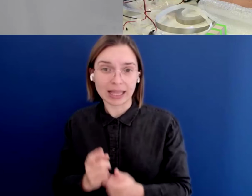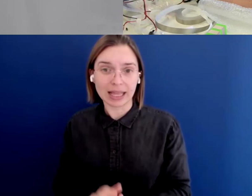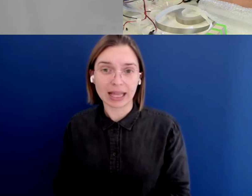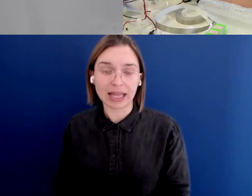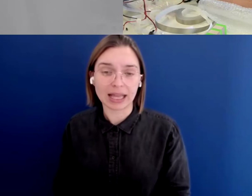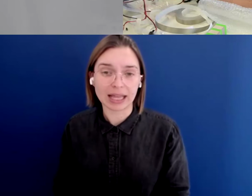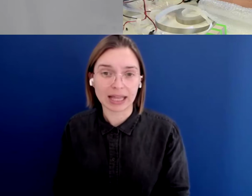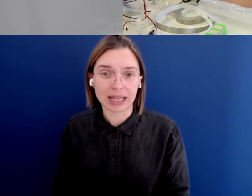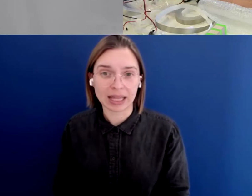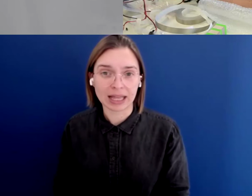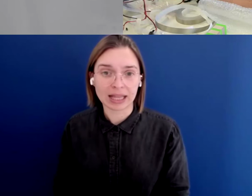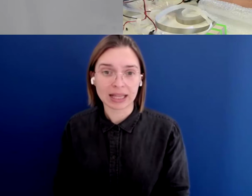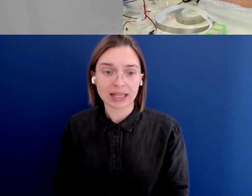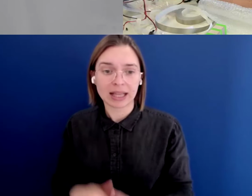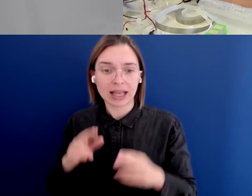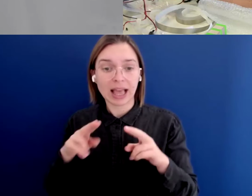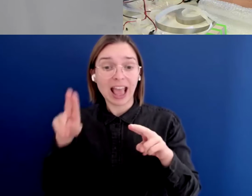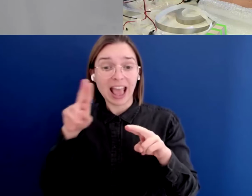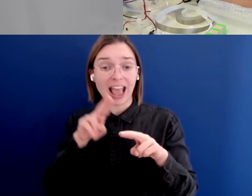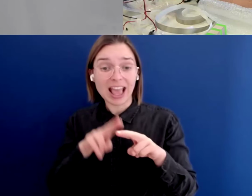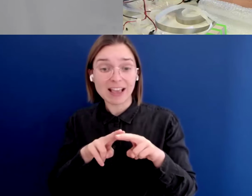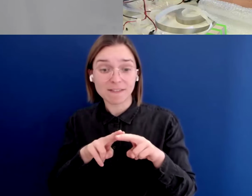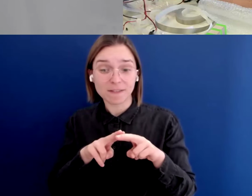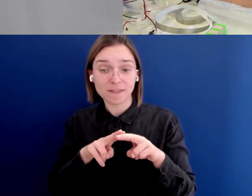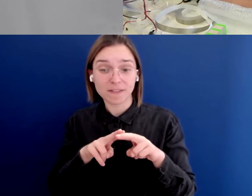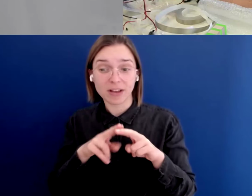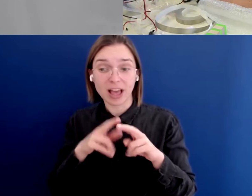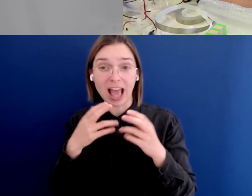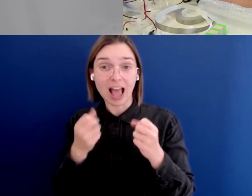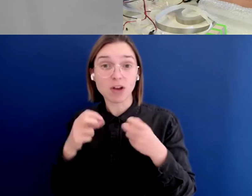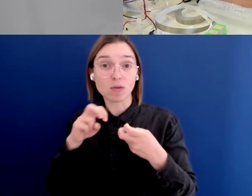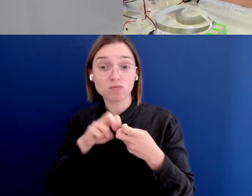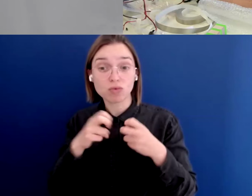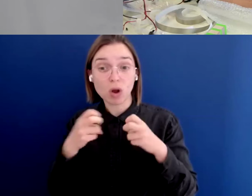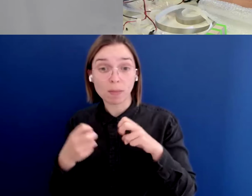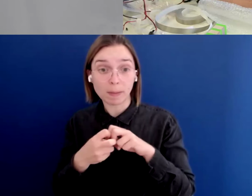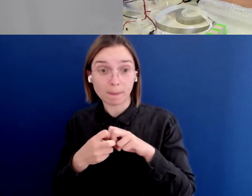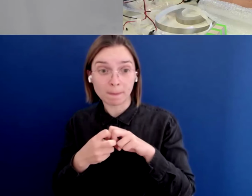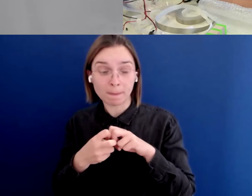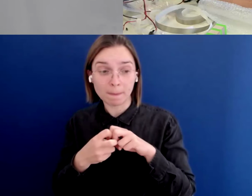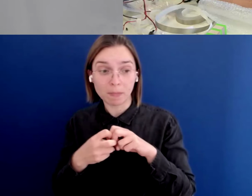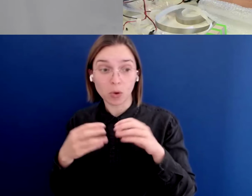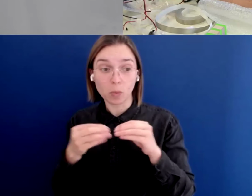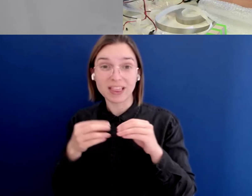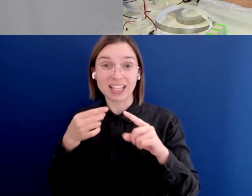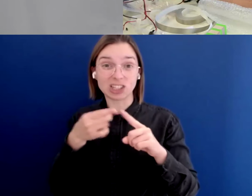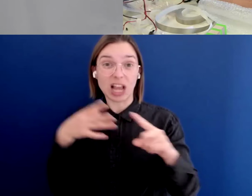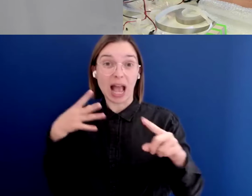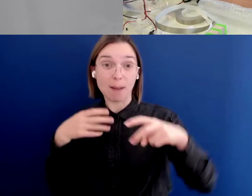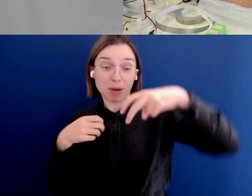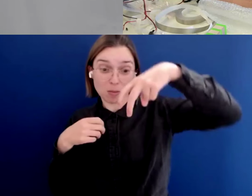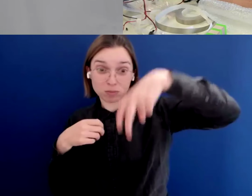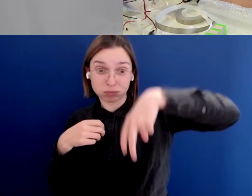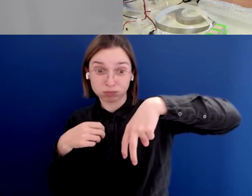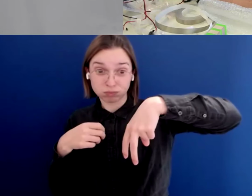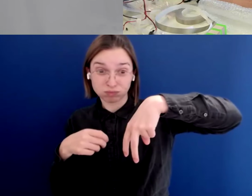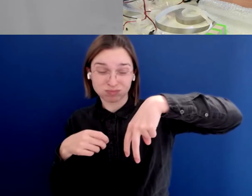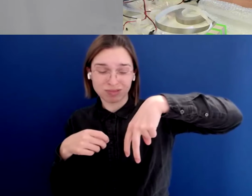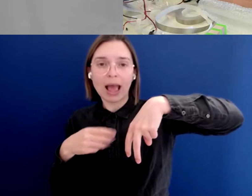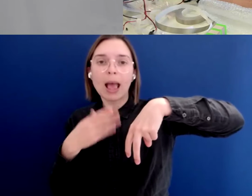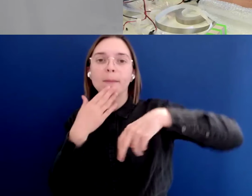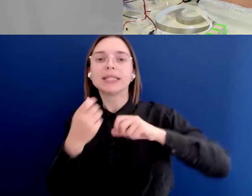if you have trouble with the pointy bits of the blocks, email me. I can make